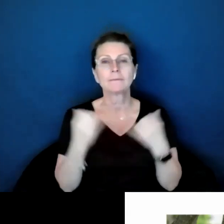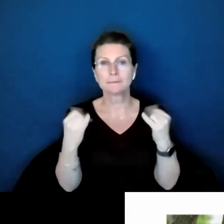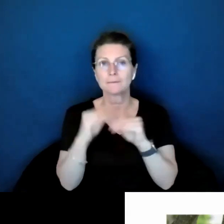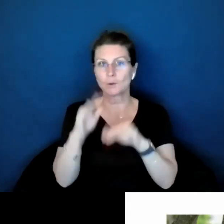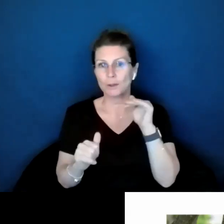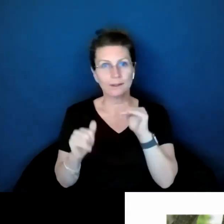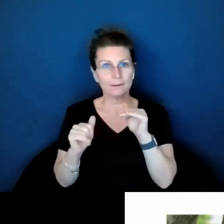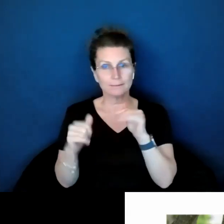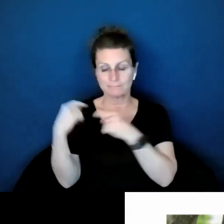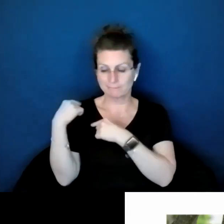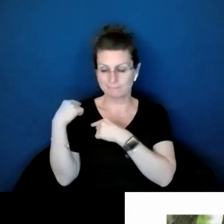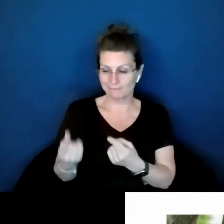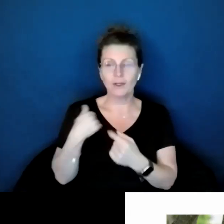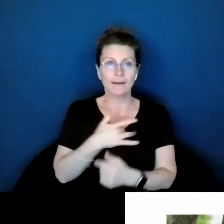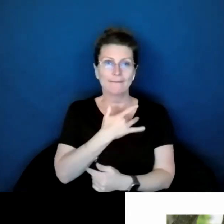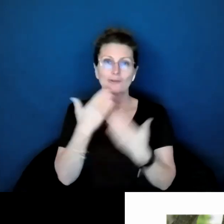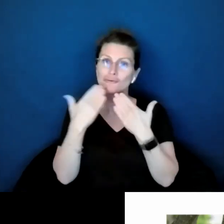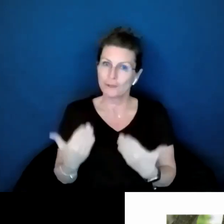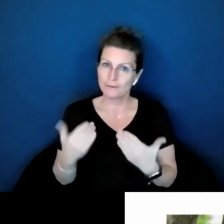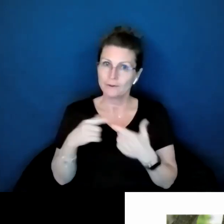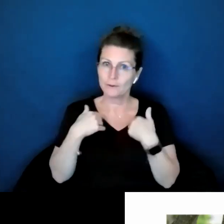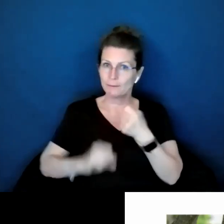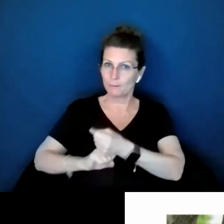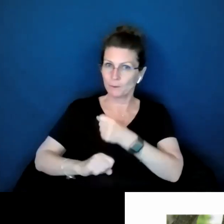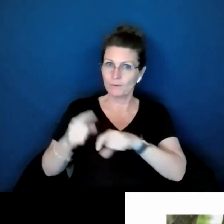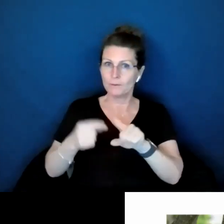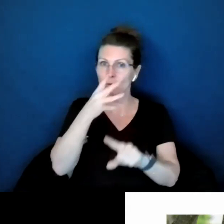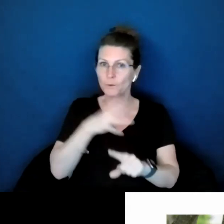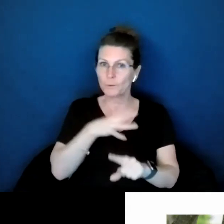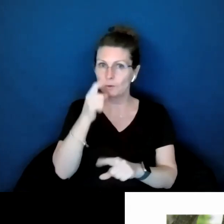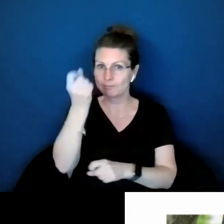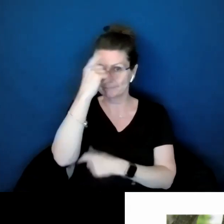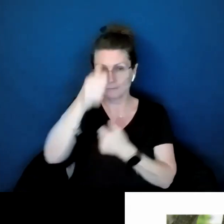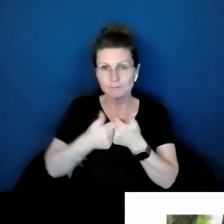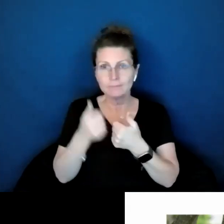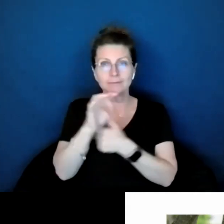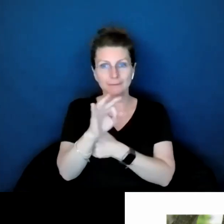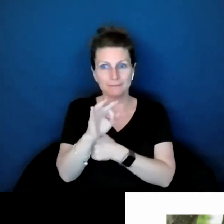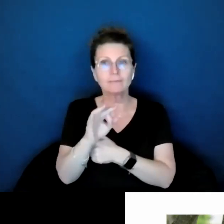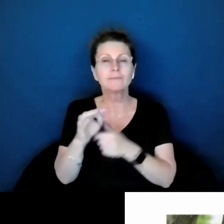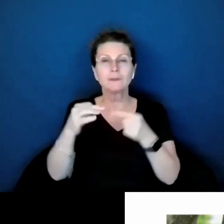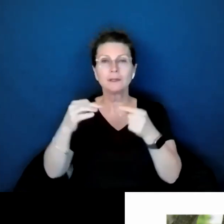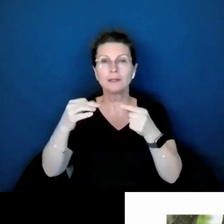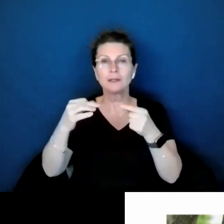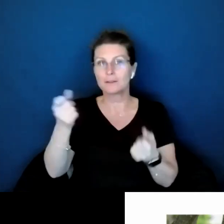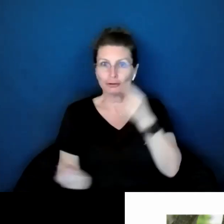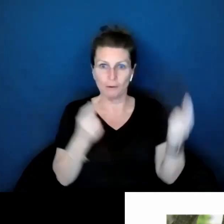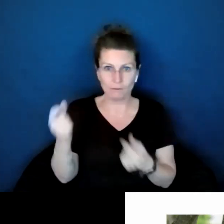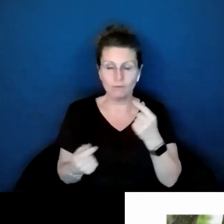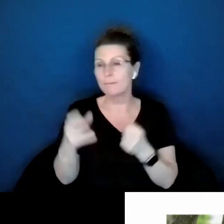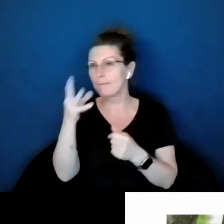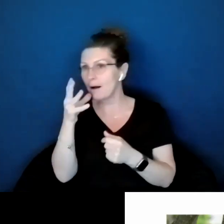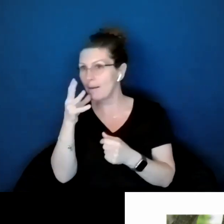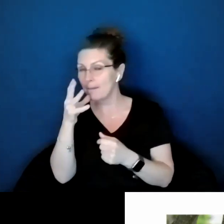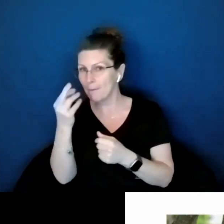ever, I feel so grateful to have support from women who understand the challenges of juggling motherhood and academia.